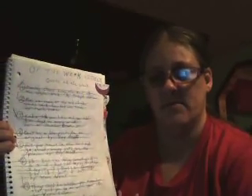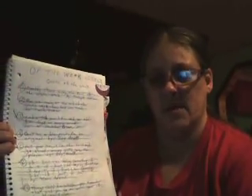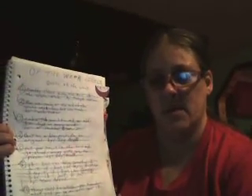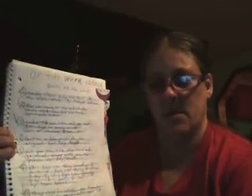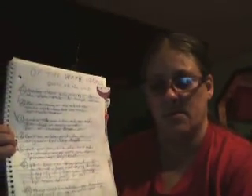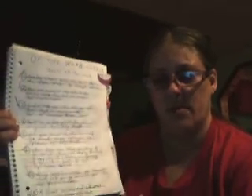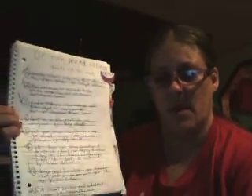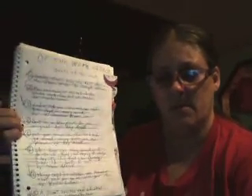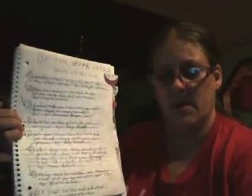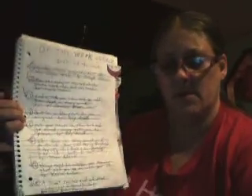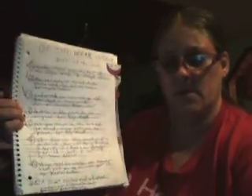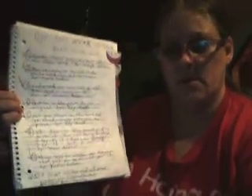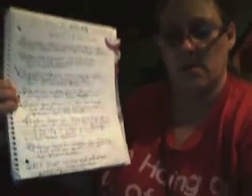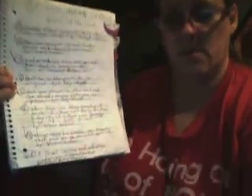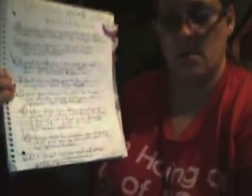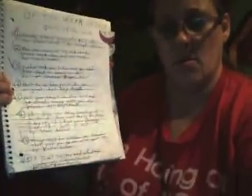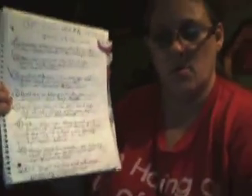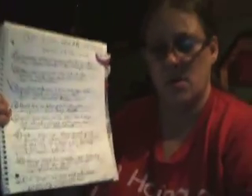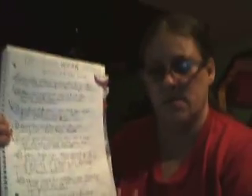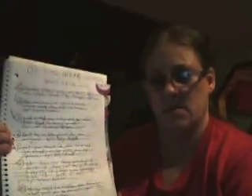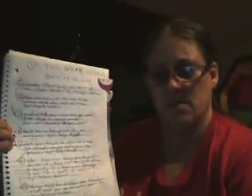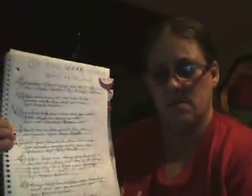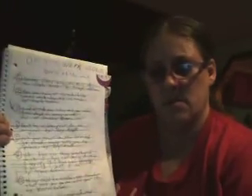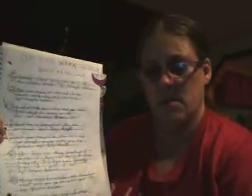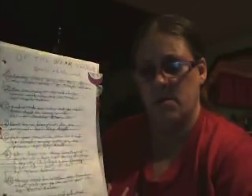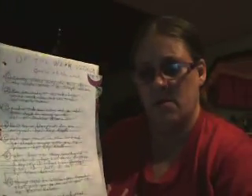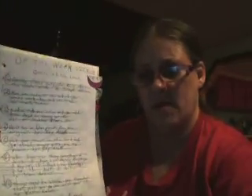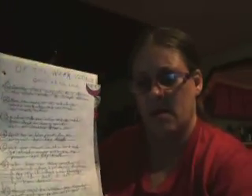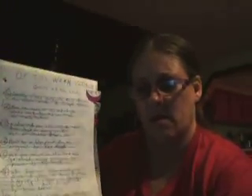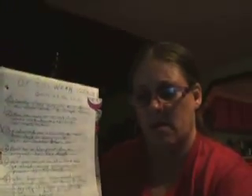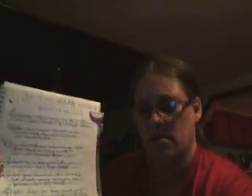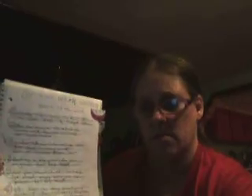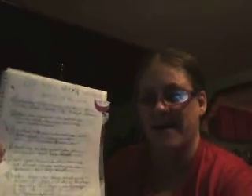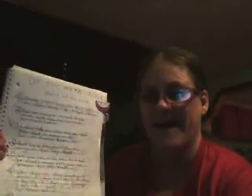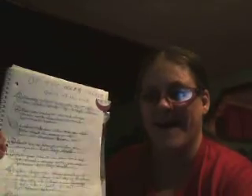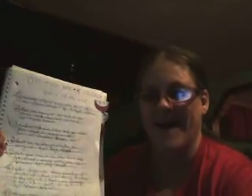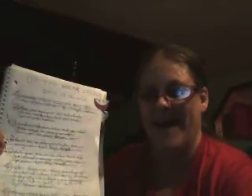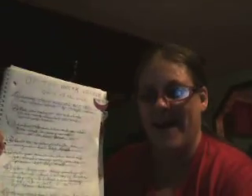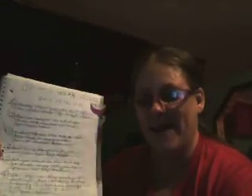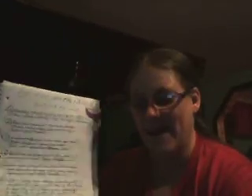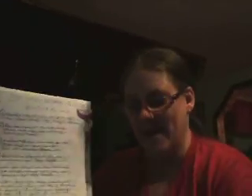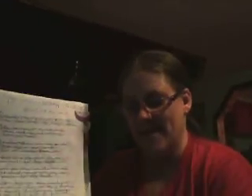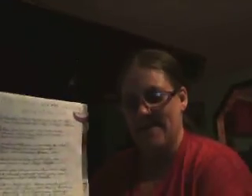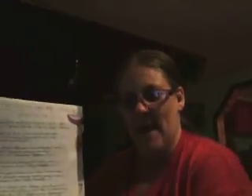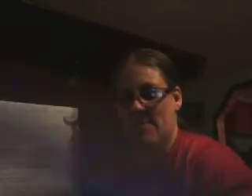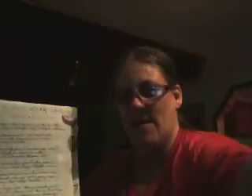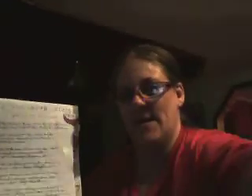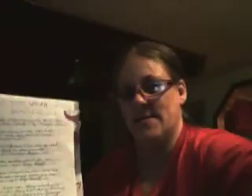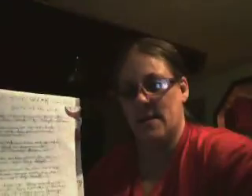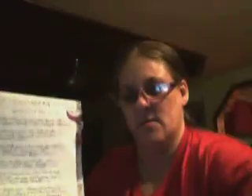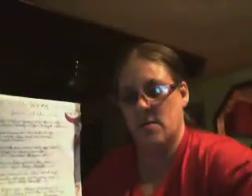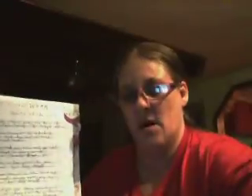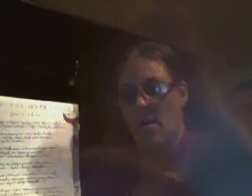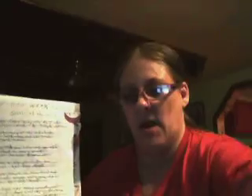was even thinking it was a blank paper. Or was it? Let me try that again. See, I'm crazy.